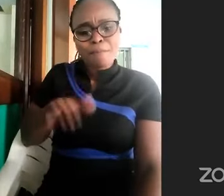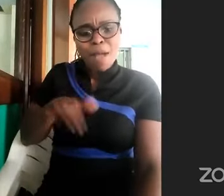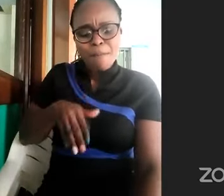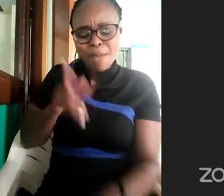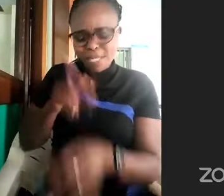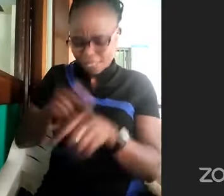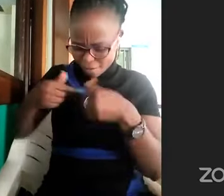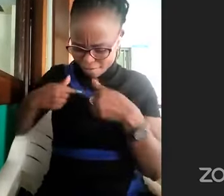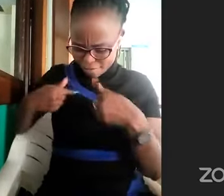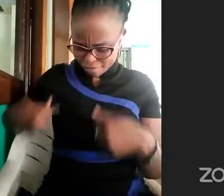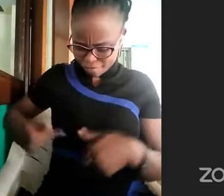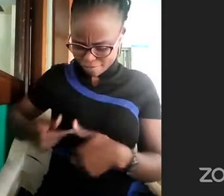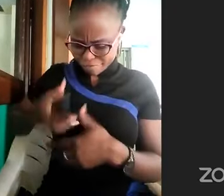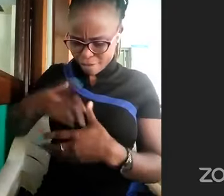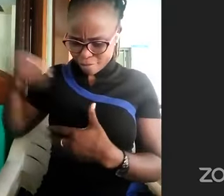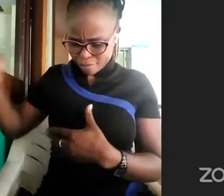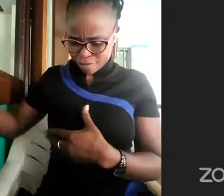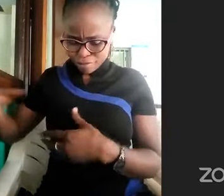ni mlemavu? I think we'll get to